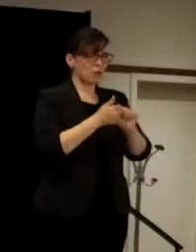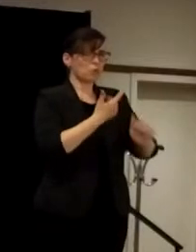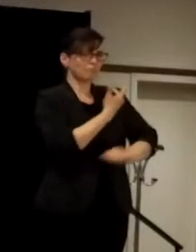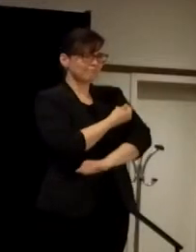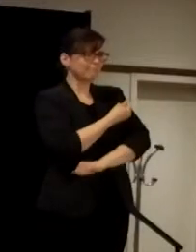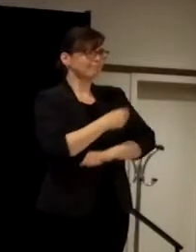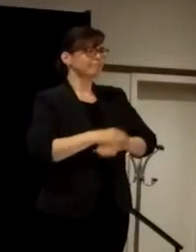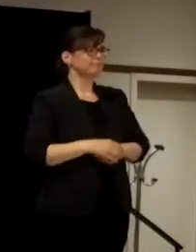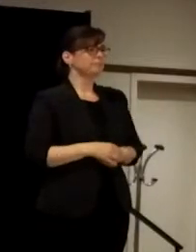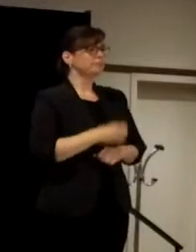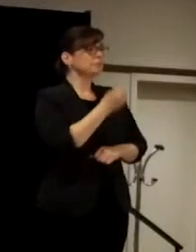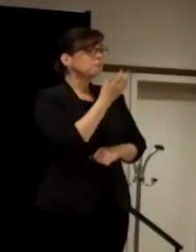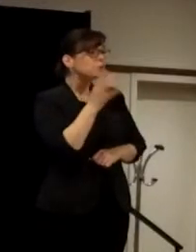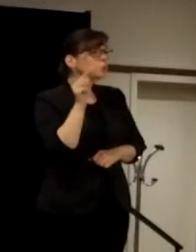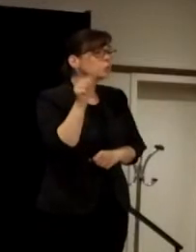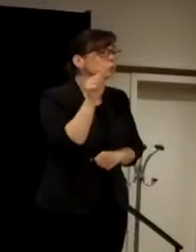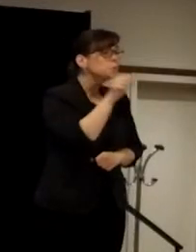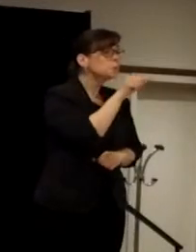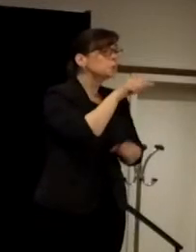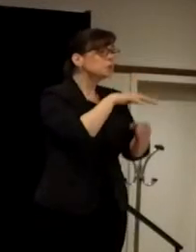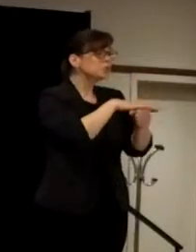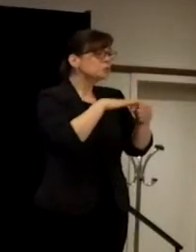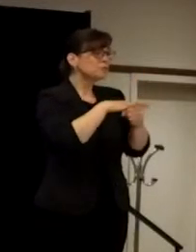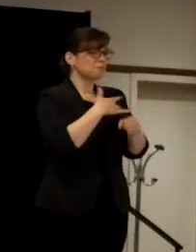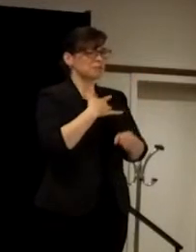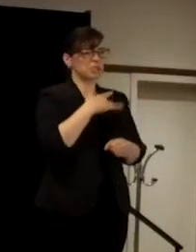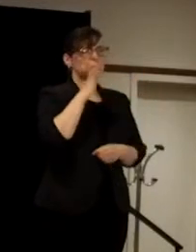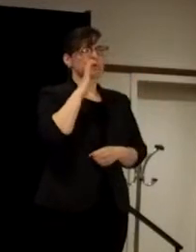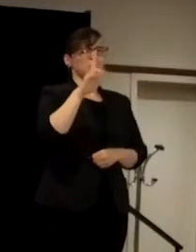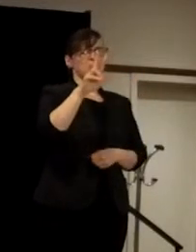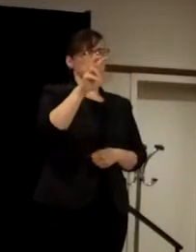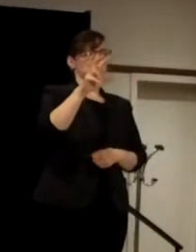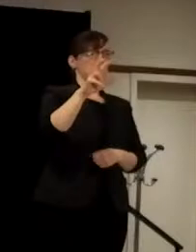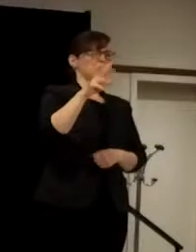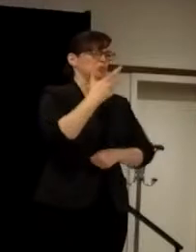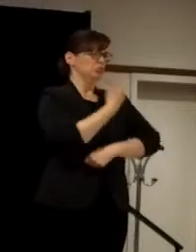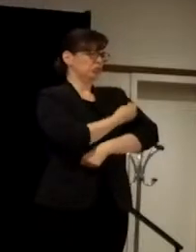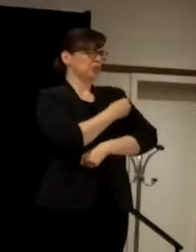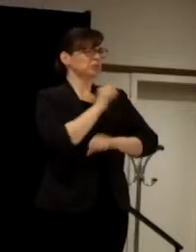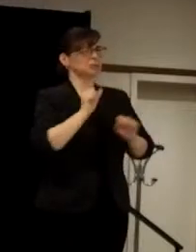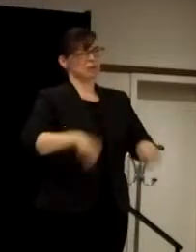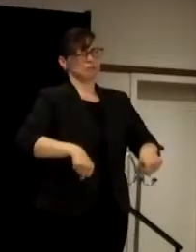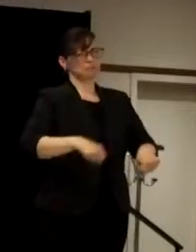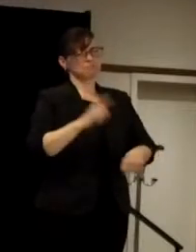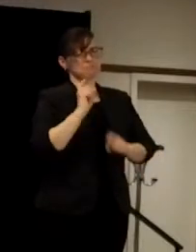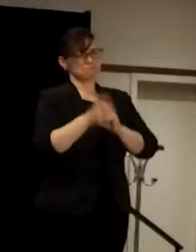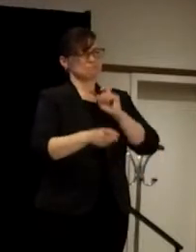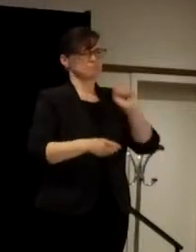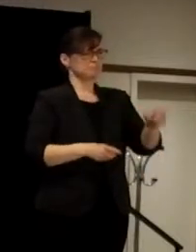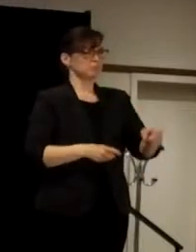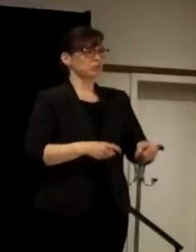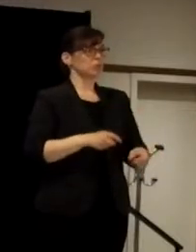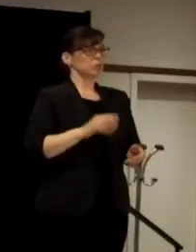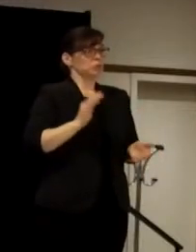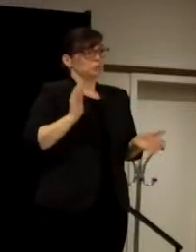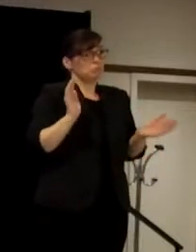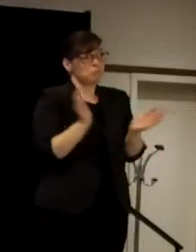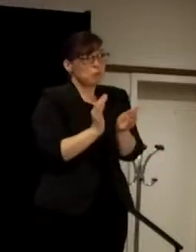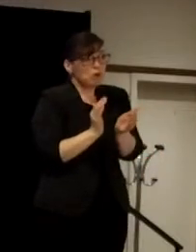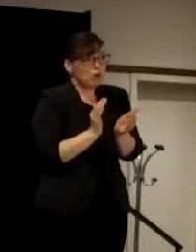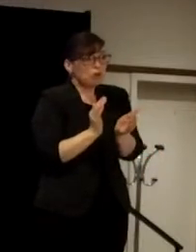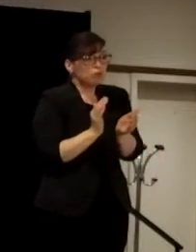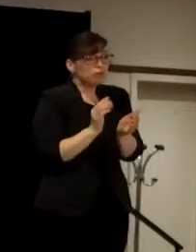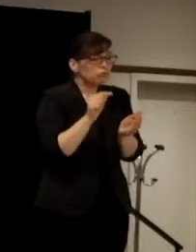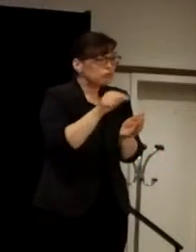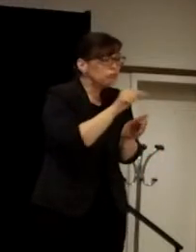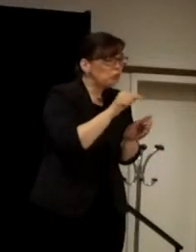that, and we'll go and do that. And then some of the smaller ones we'll team up. And then if there's transportation needs,